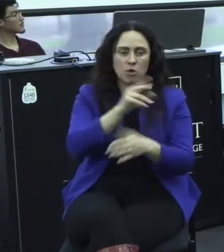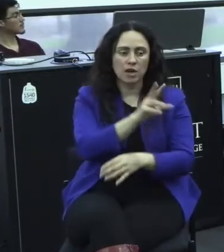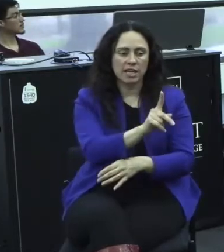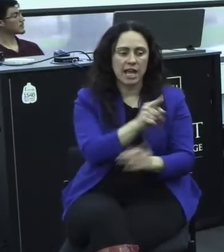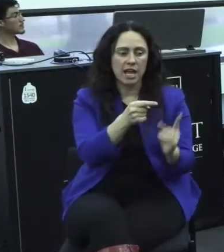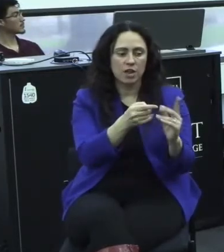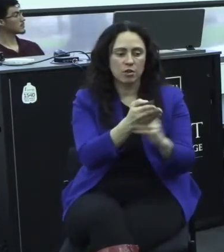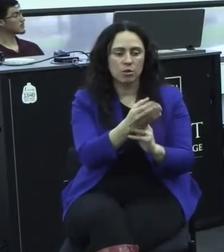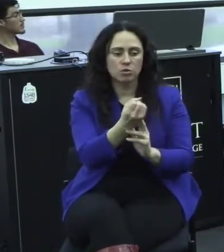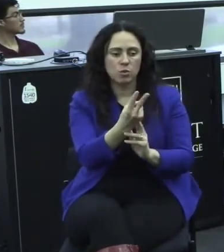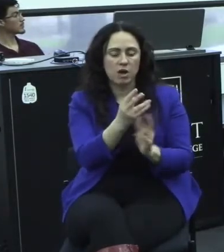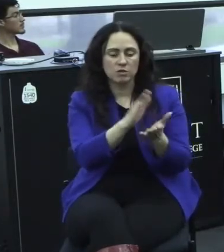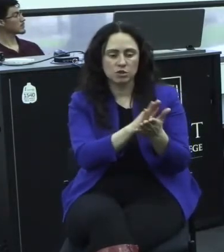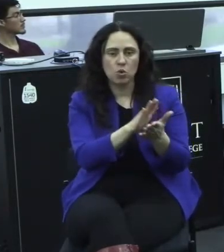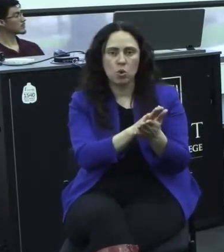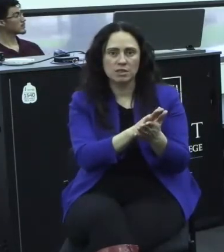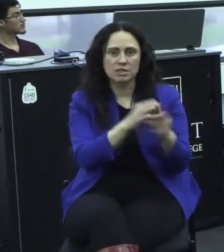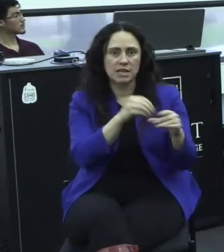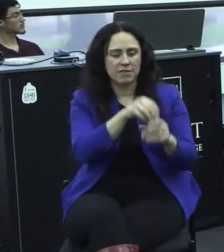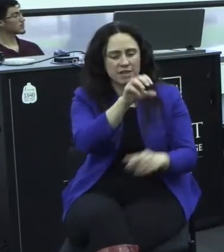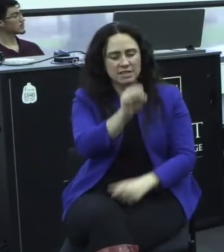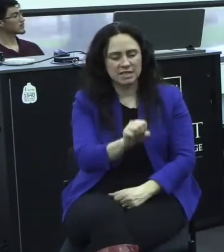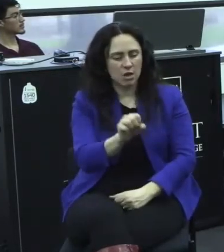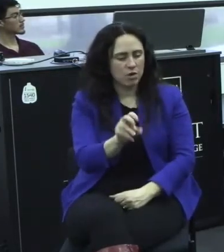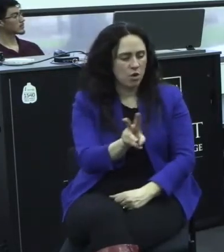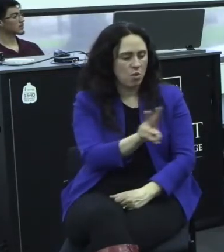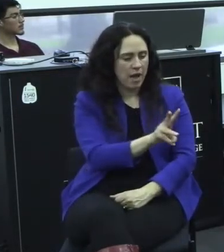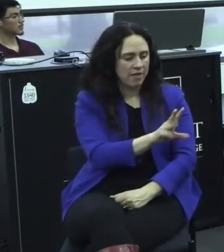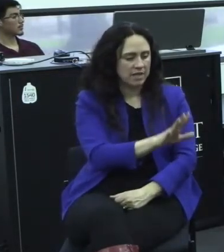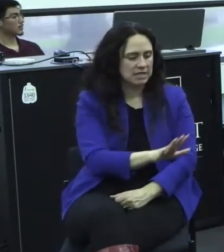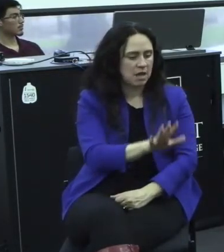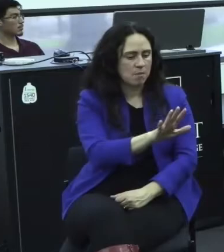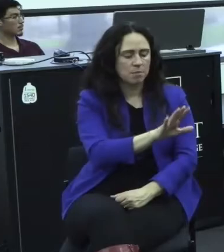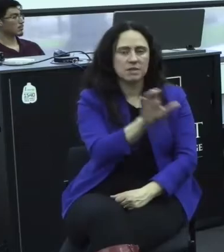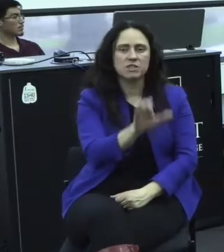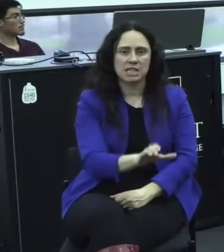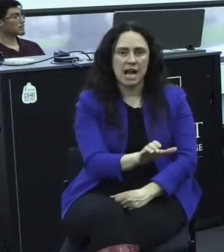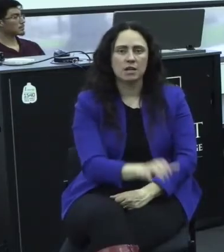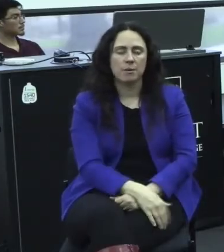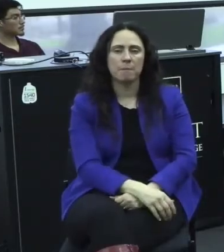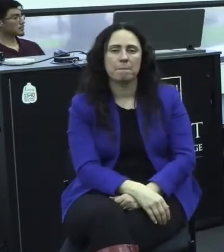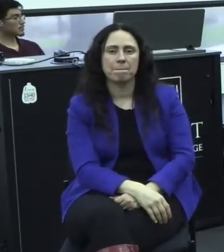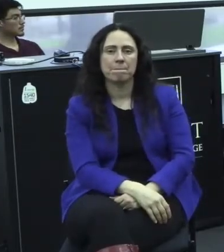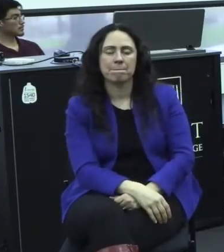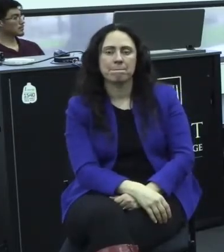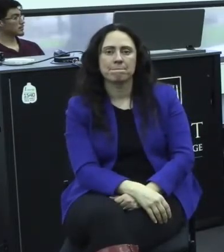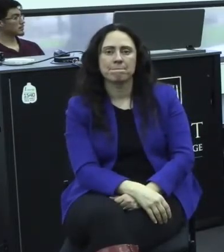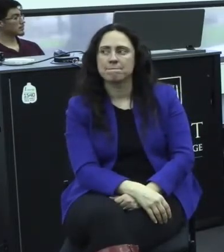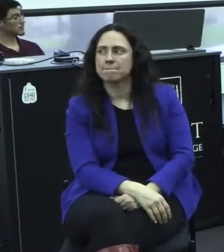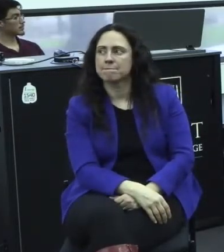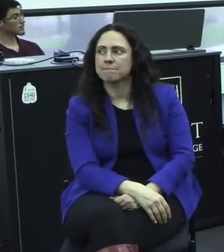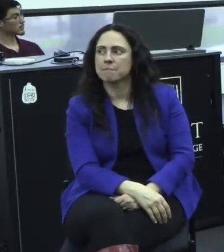school districts in the kind of southwest suburbs of Chicago.